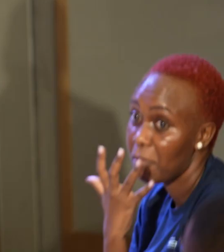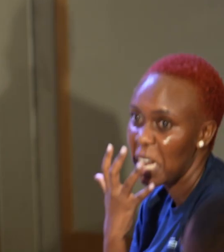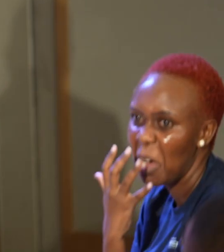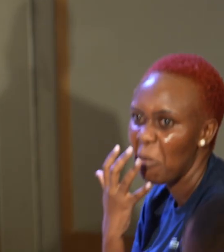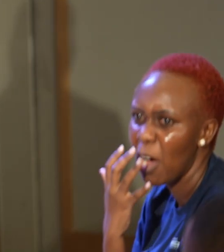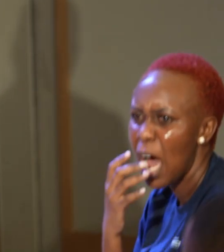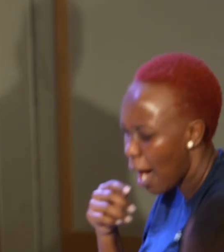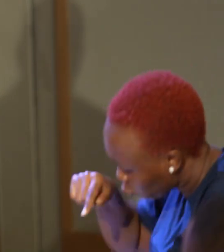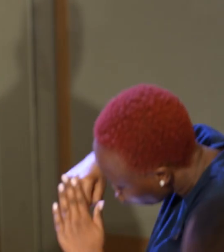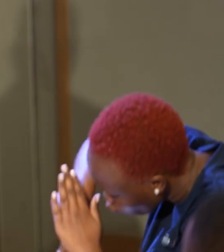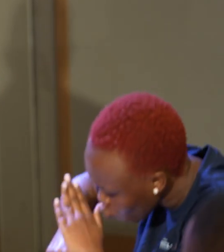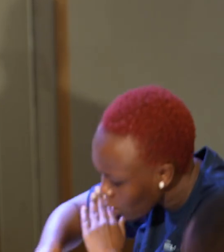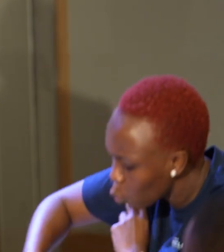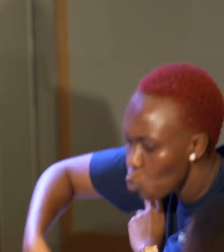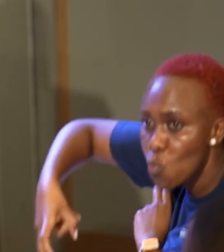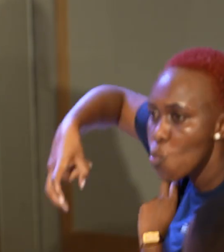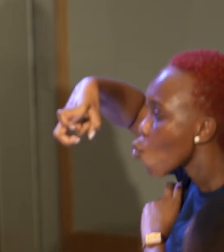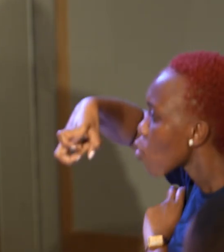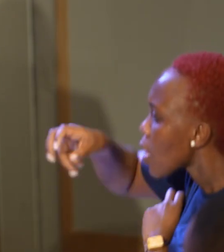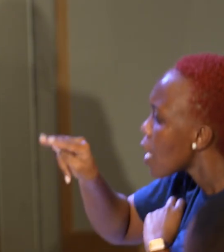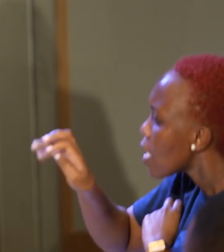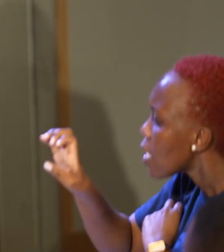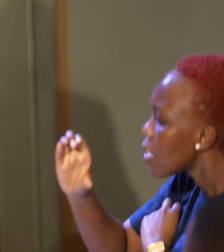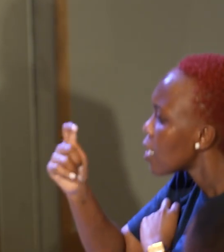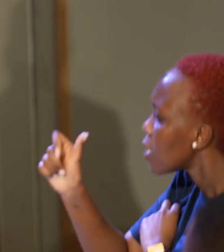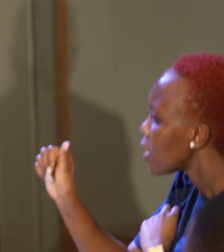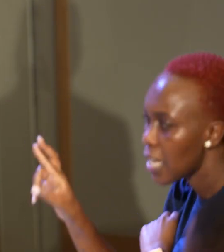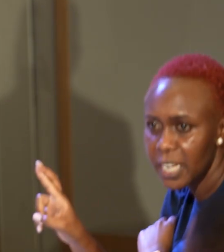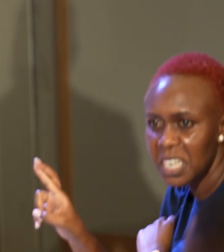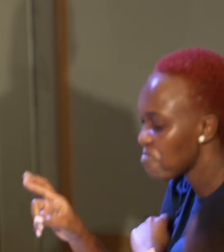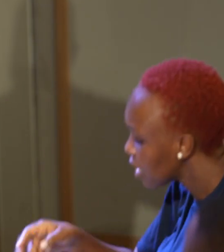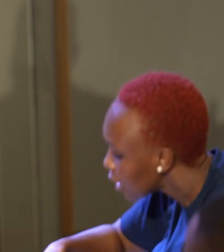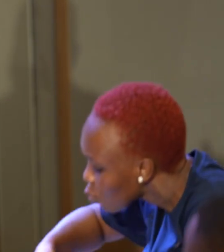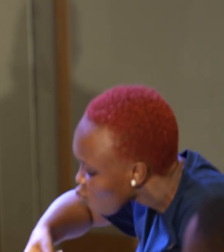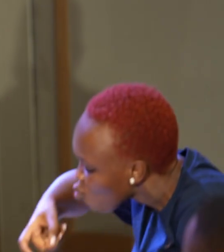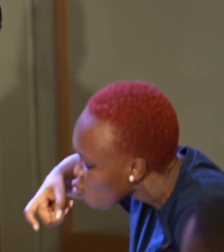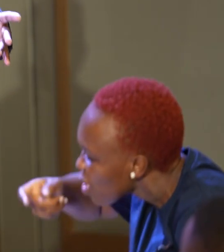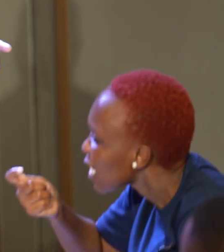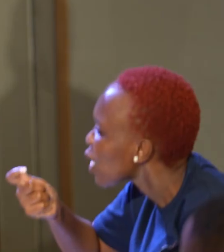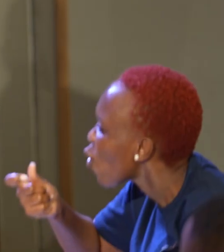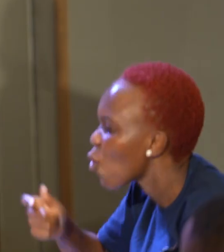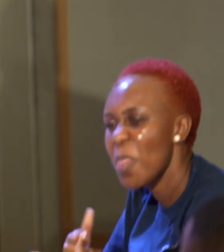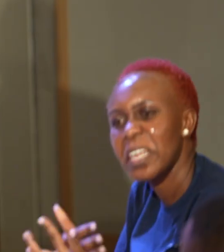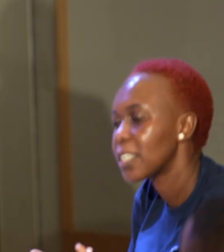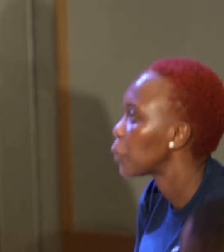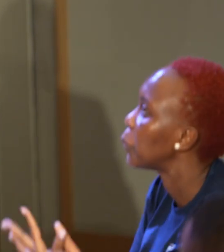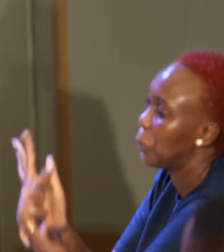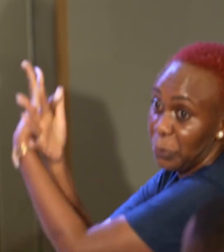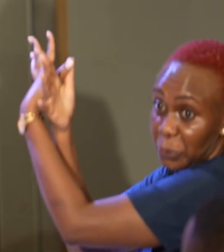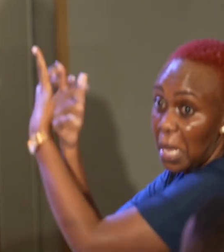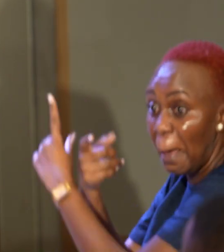get the nectar. It just gets a little of the nectar and leaves that flower and gets away. But